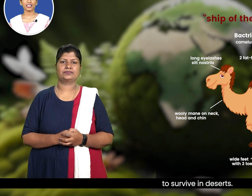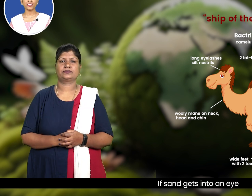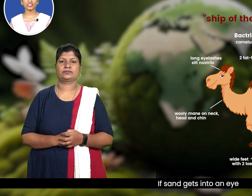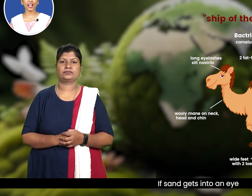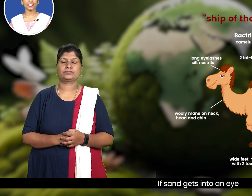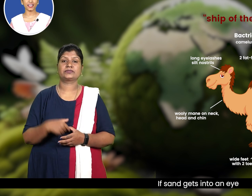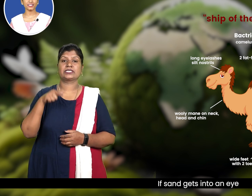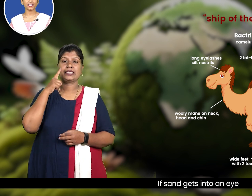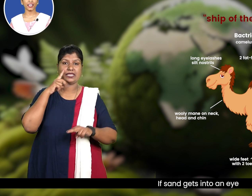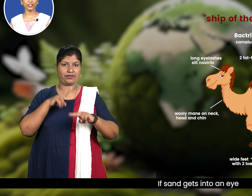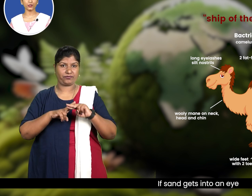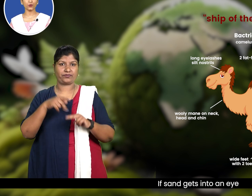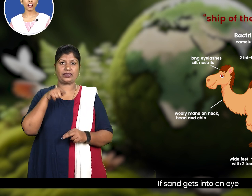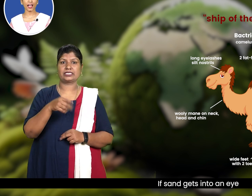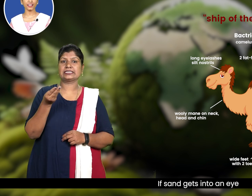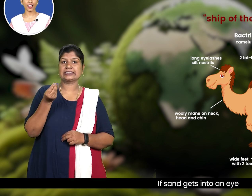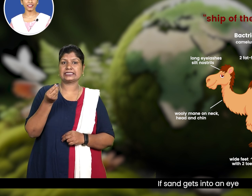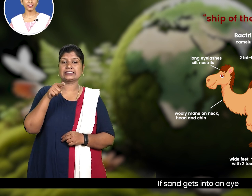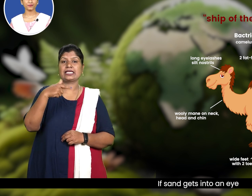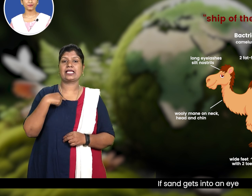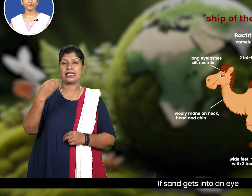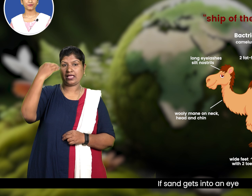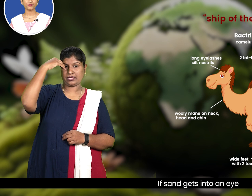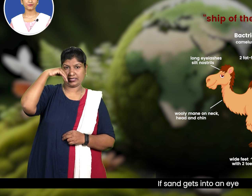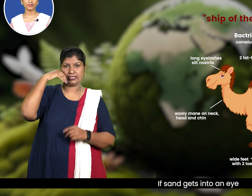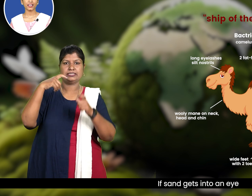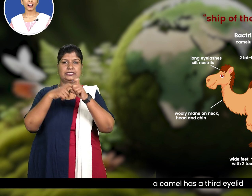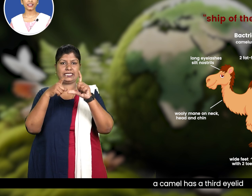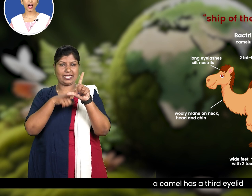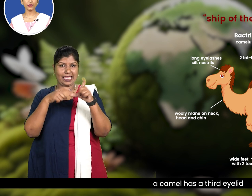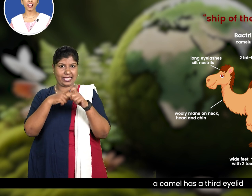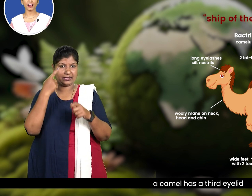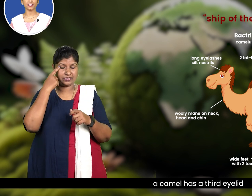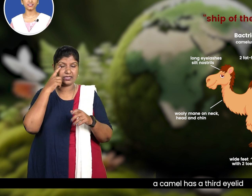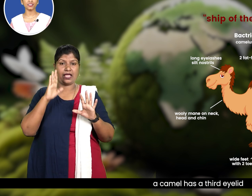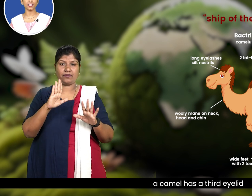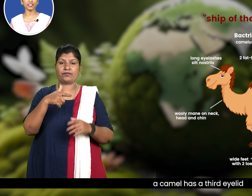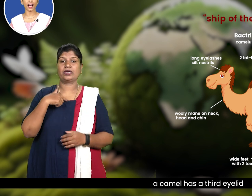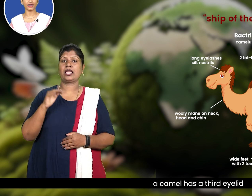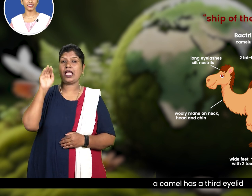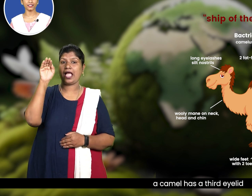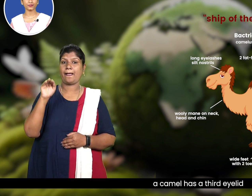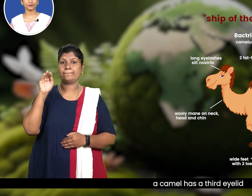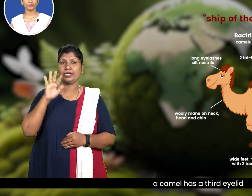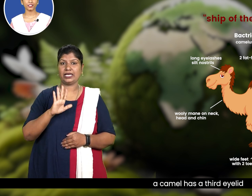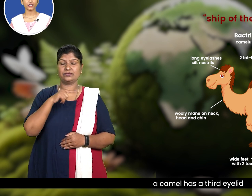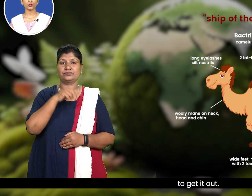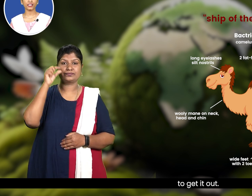If sand gets into an eye, a camel has a third eyelid to get